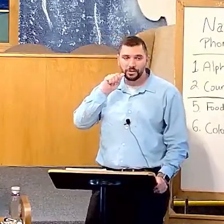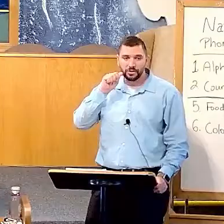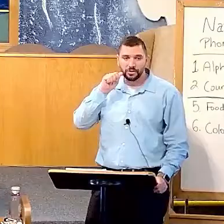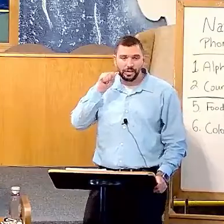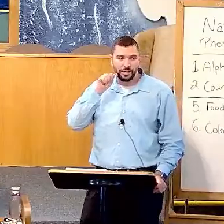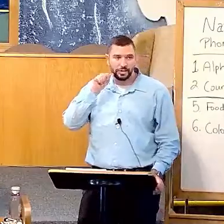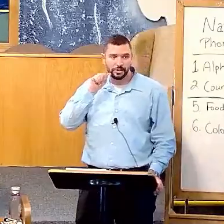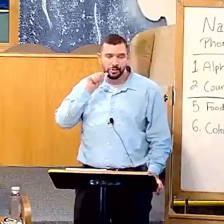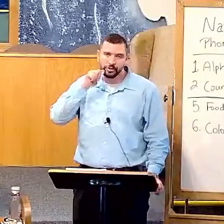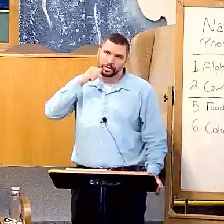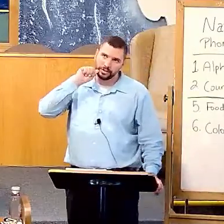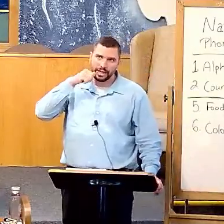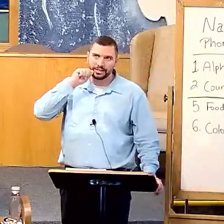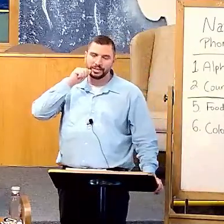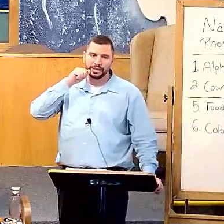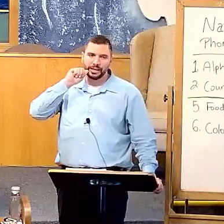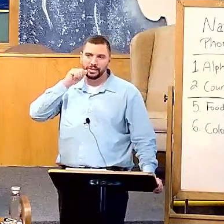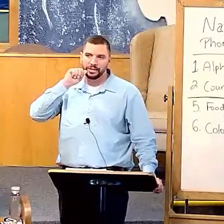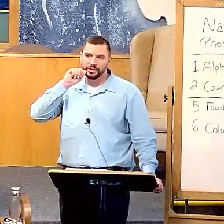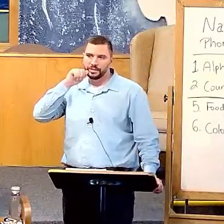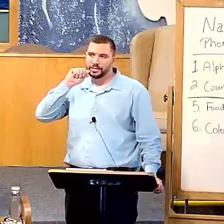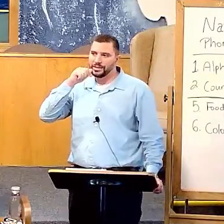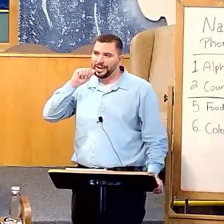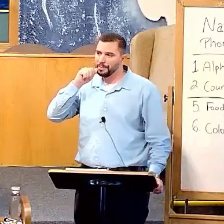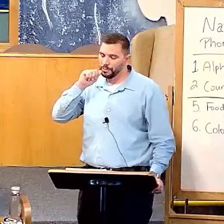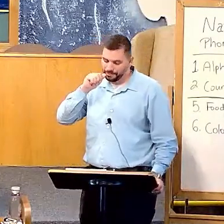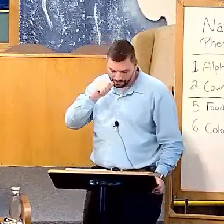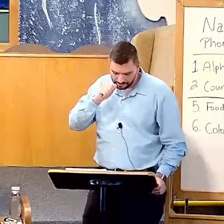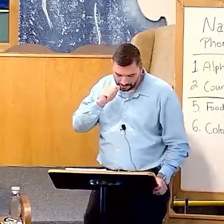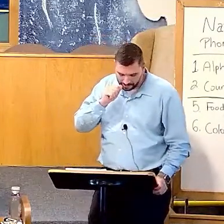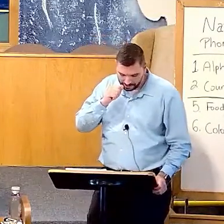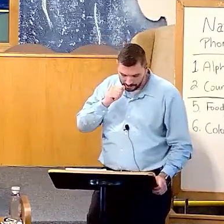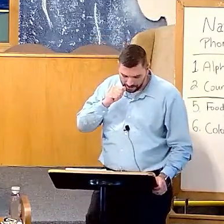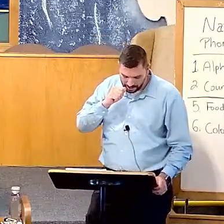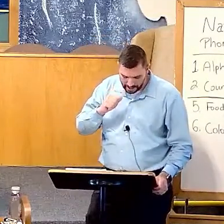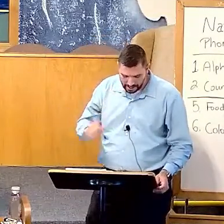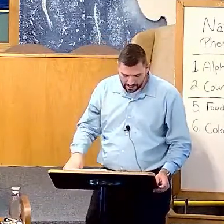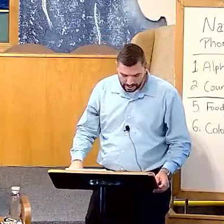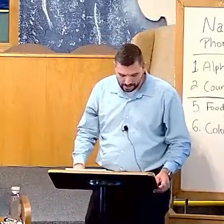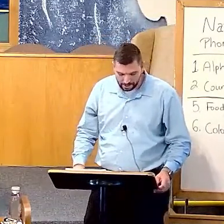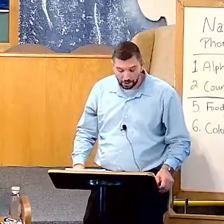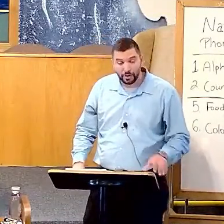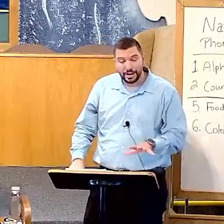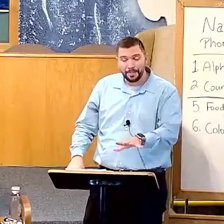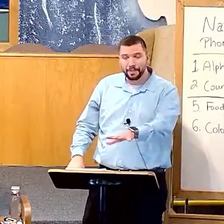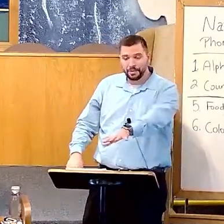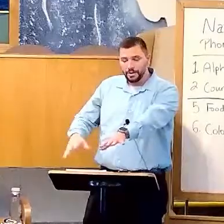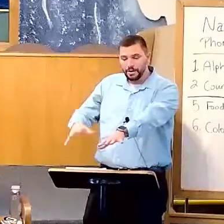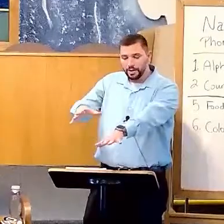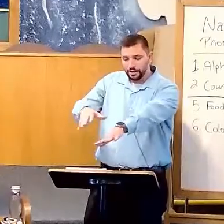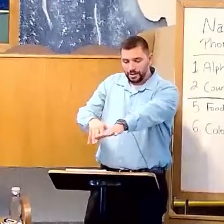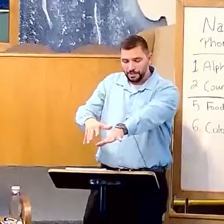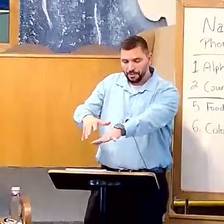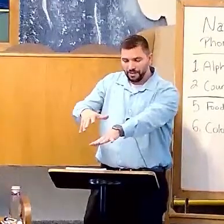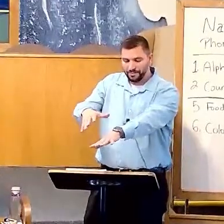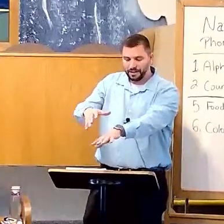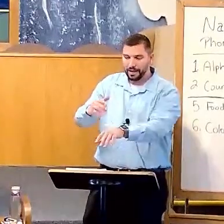that, or actually like that. Apple. And then grape, you're gonna put your left hand out if you're